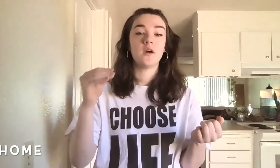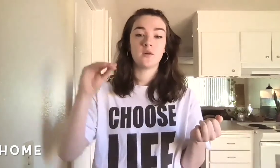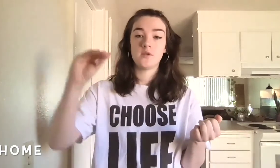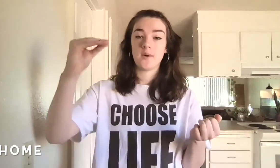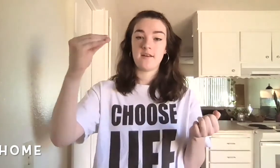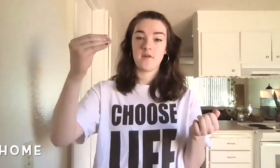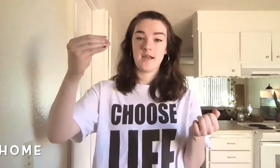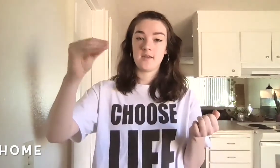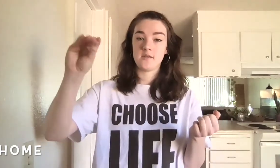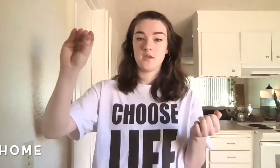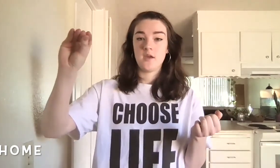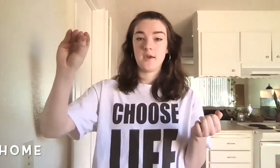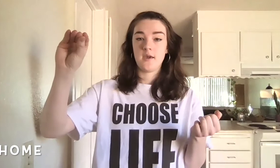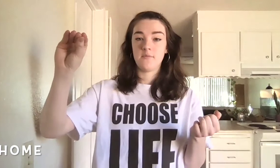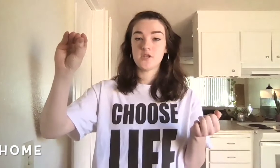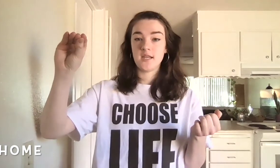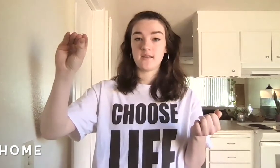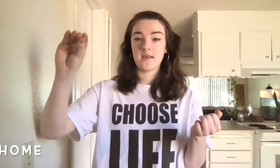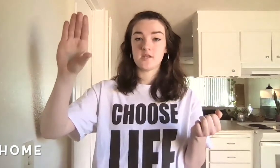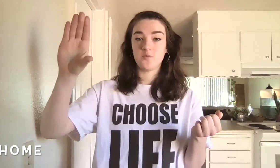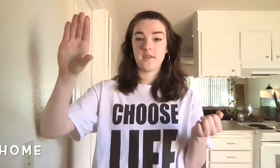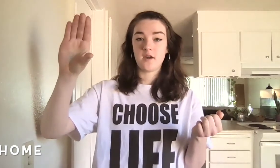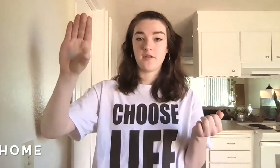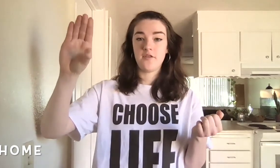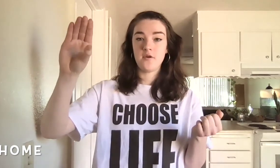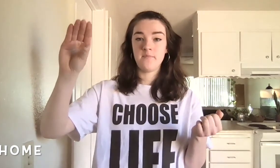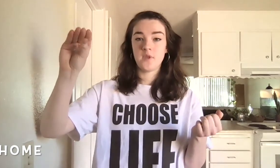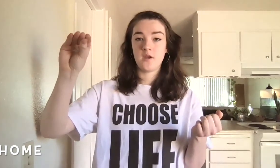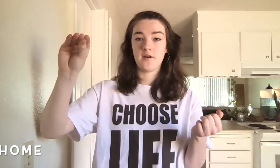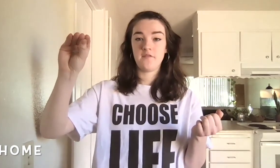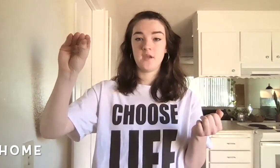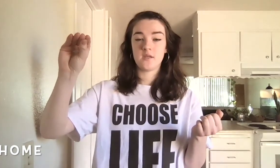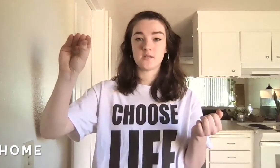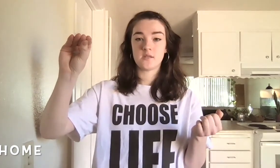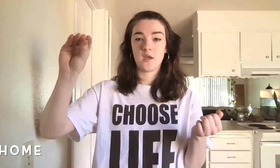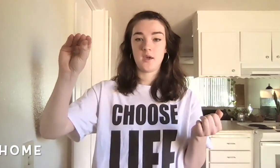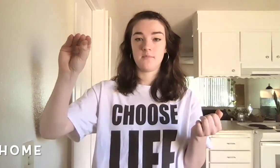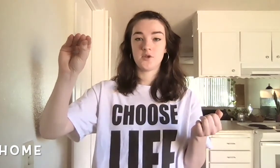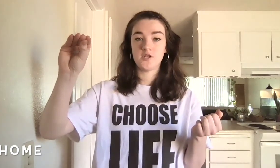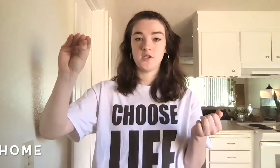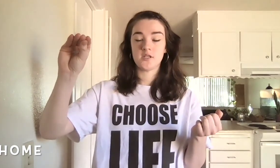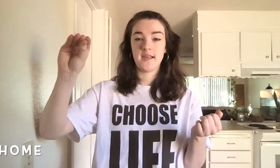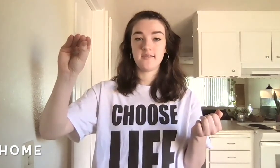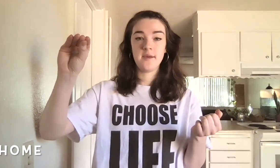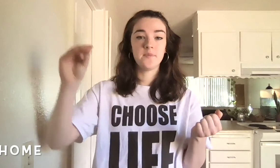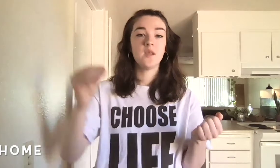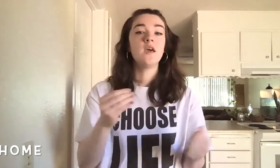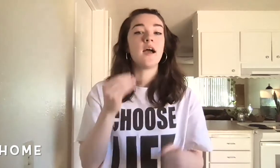going to have our hand just like this, with our thumb and our fingers touching just like that, and then we're